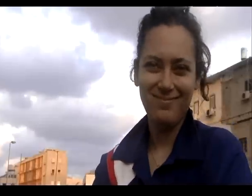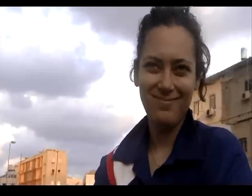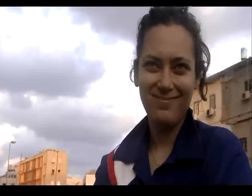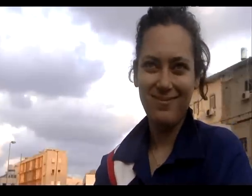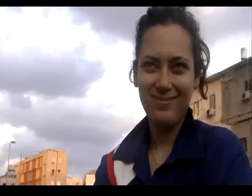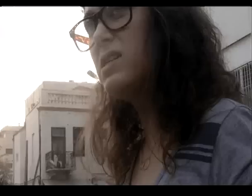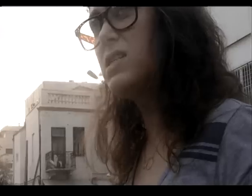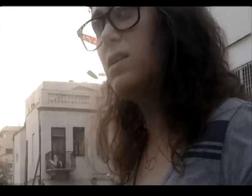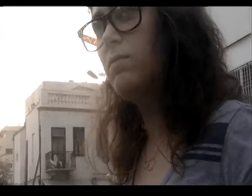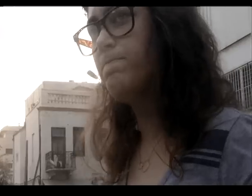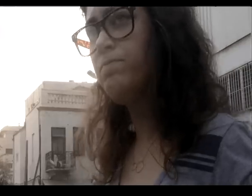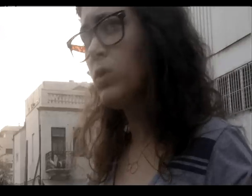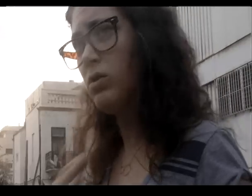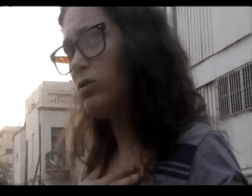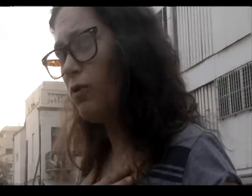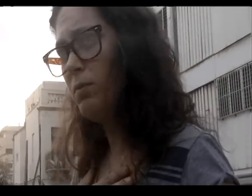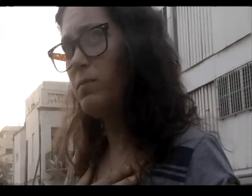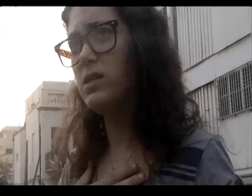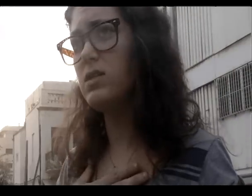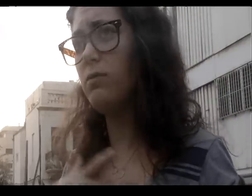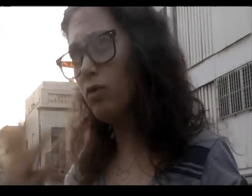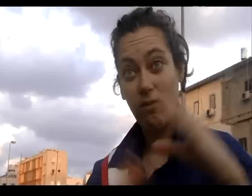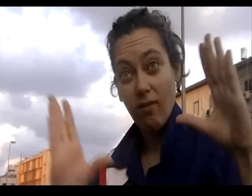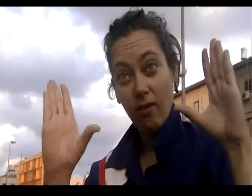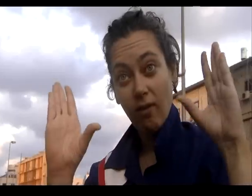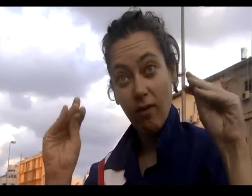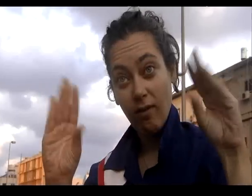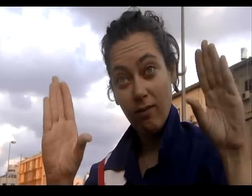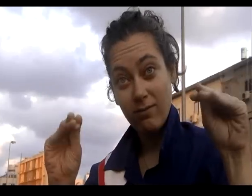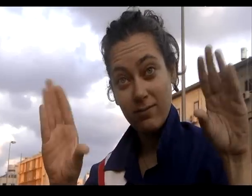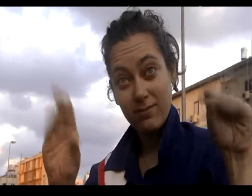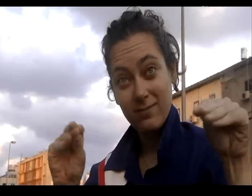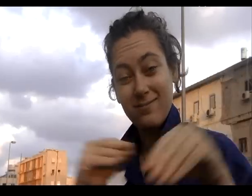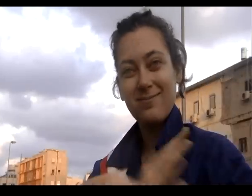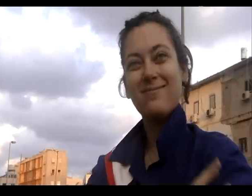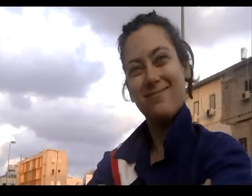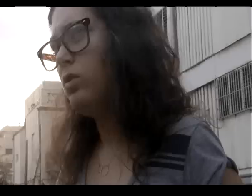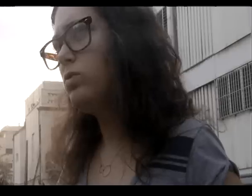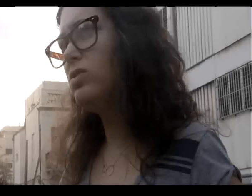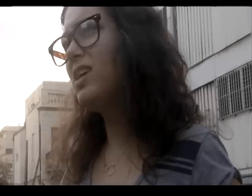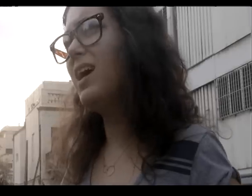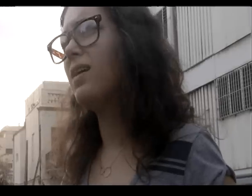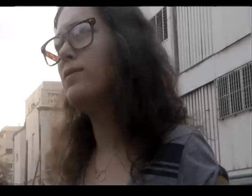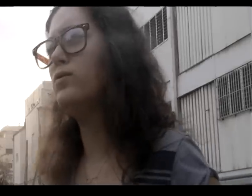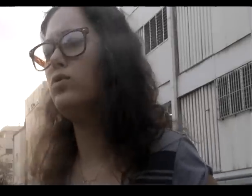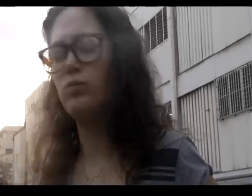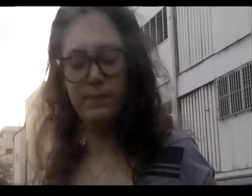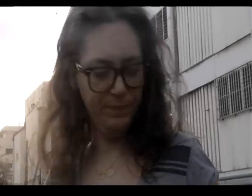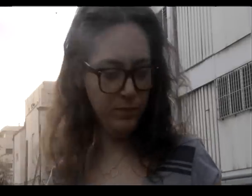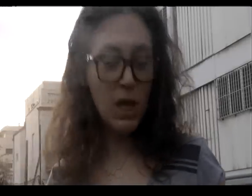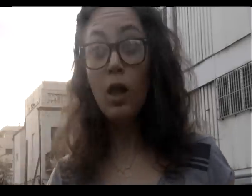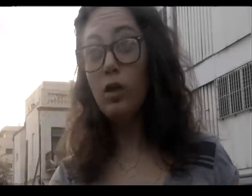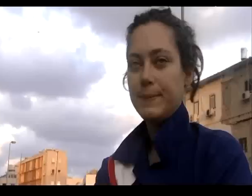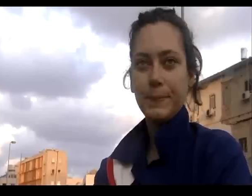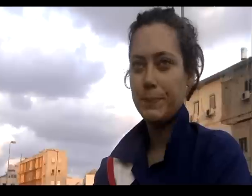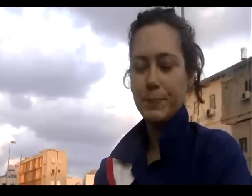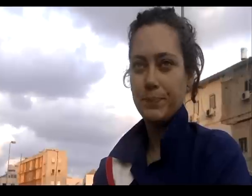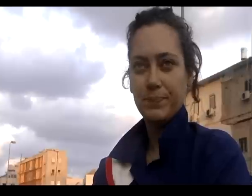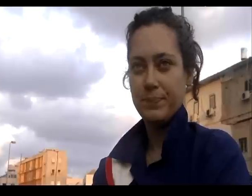can buy medicine? Not for me medicine, for crocodile, orange. The crocodile, you don't care, do you? You know what? You think